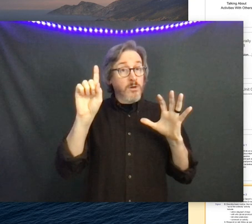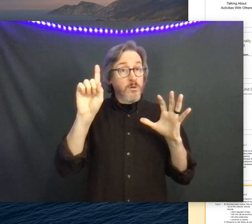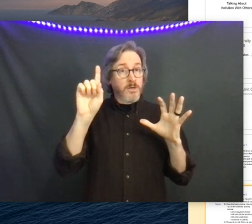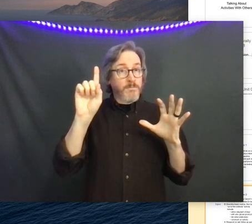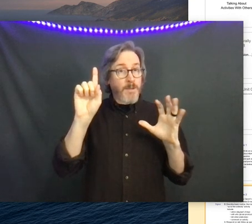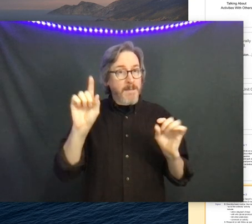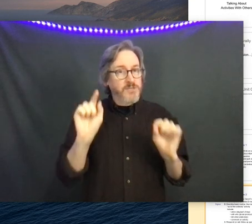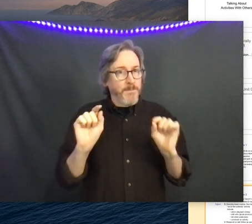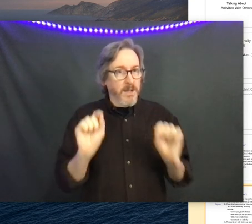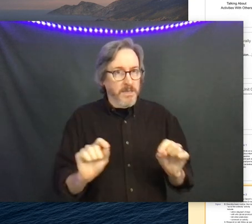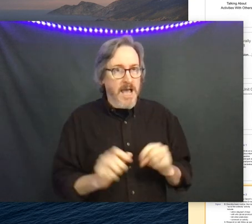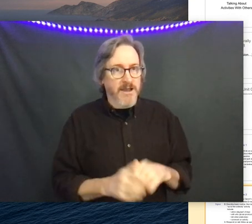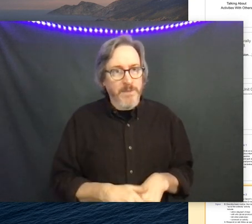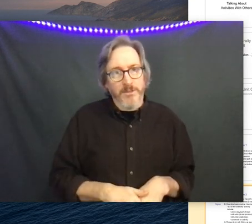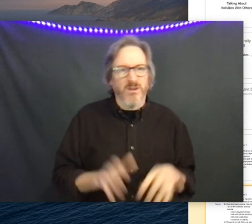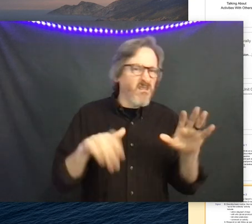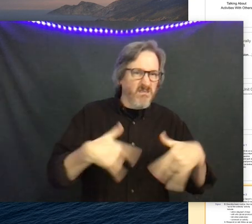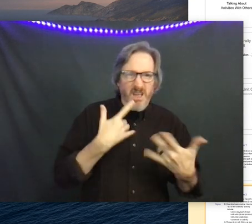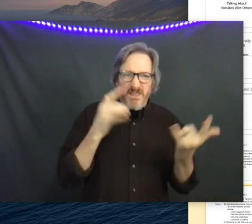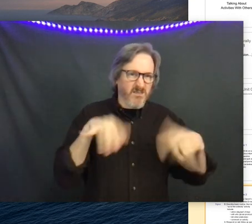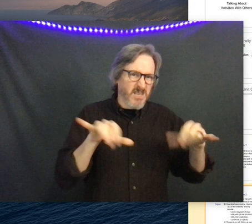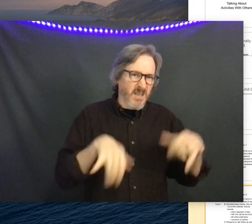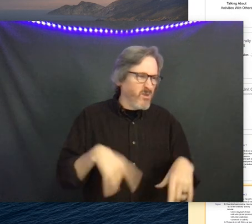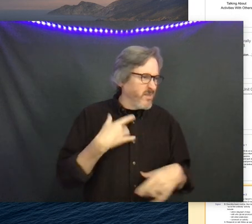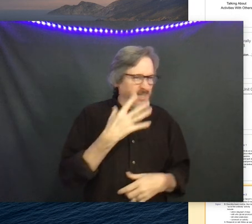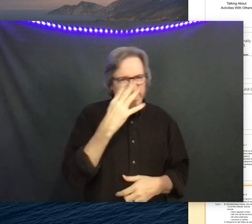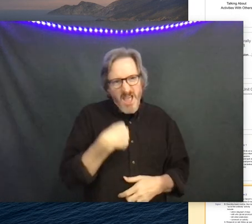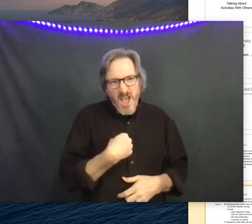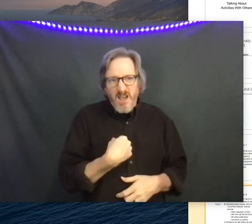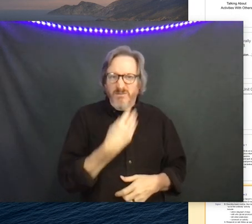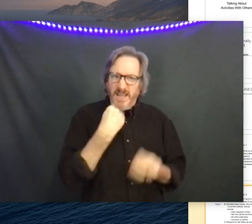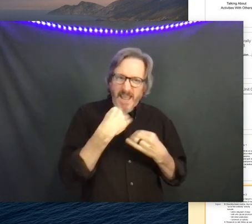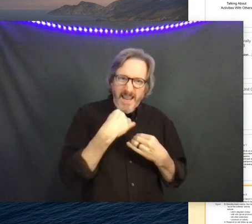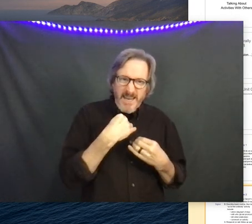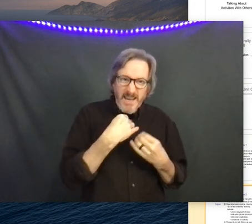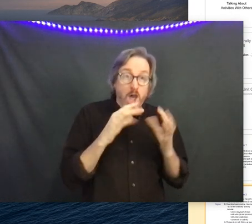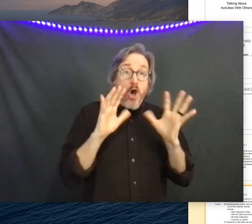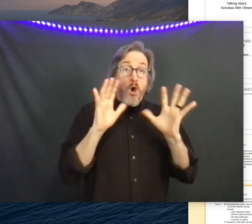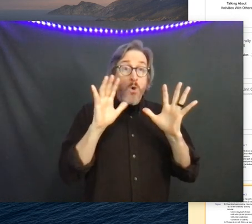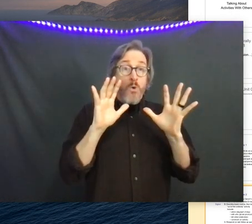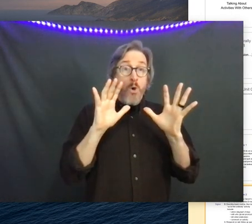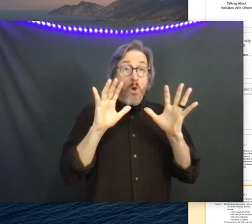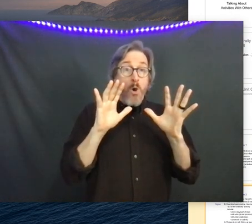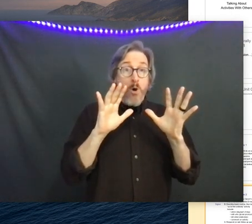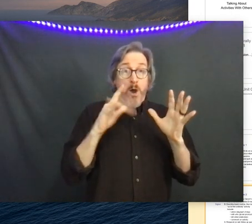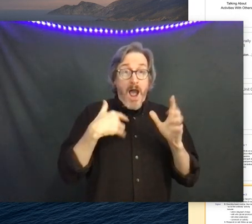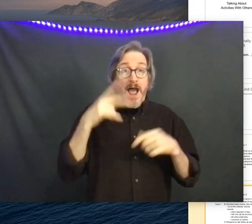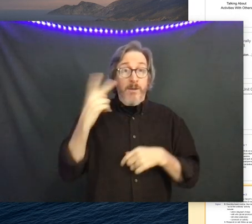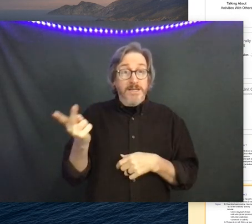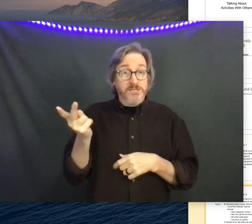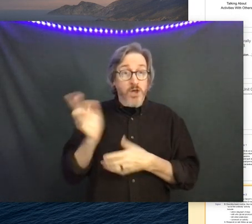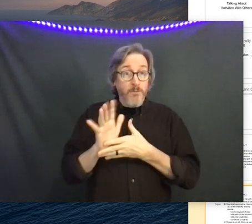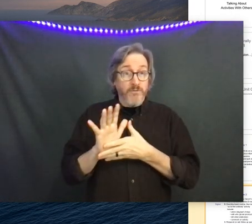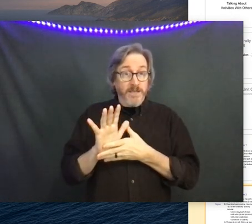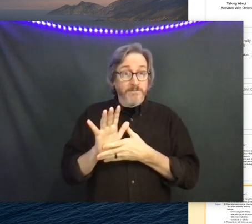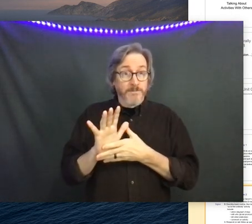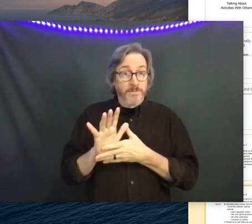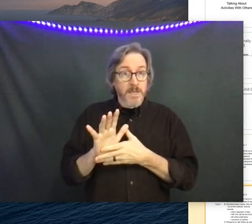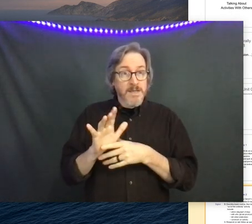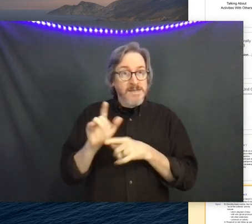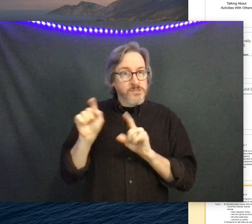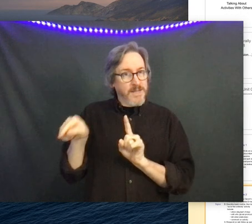ooh, pops up a lot of people going, oh, nothing, same old. I slept, I ate, and I went and saw a